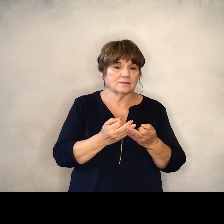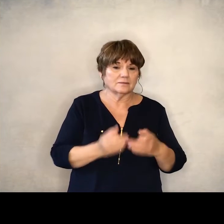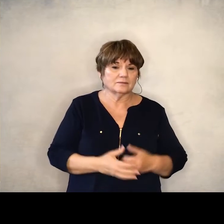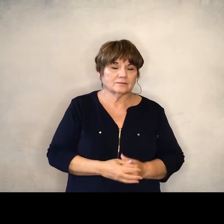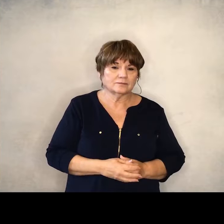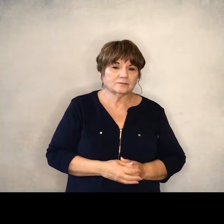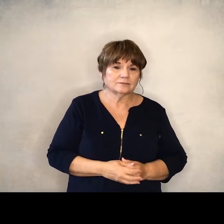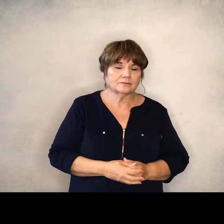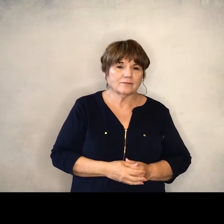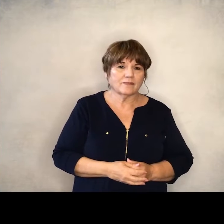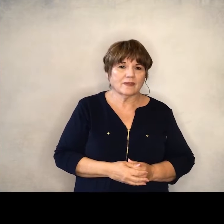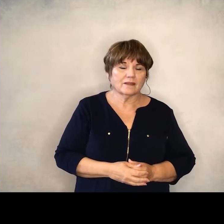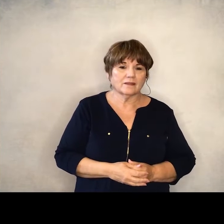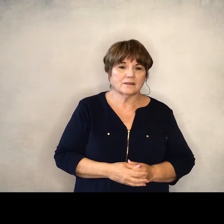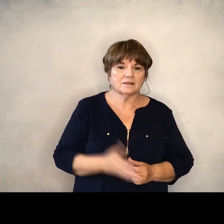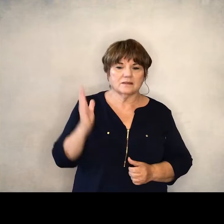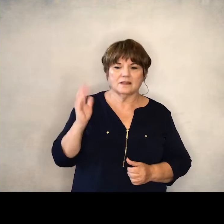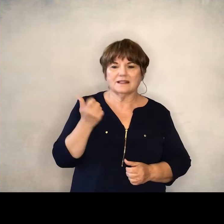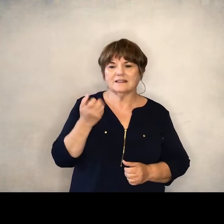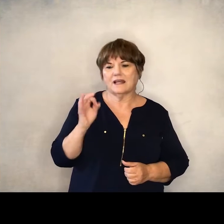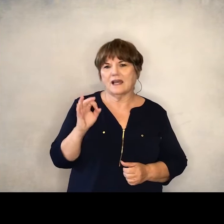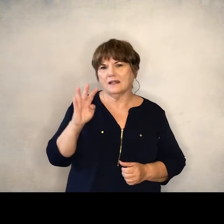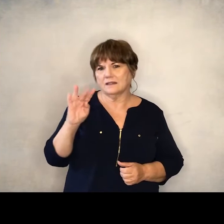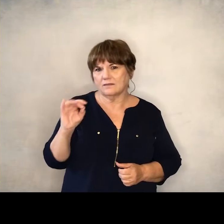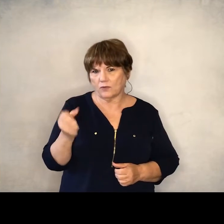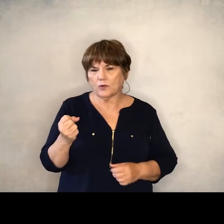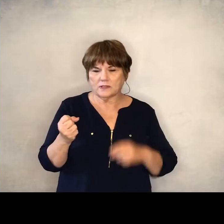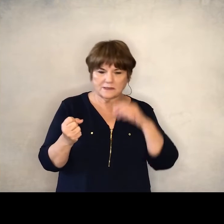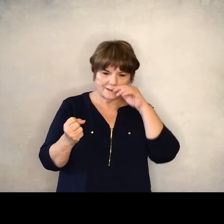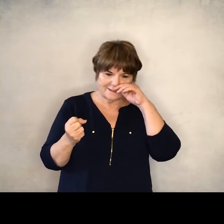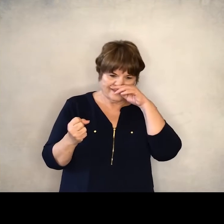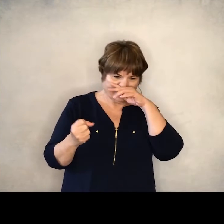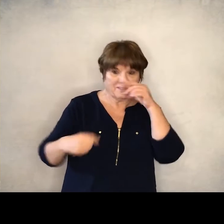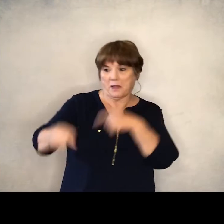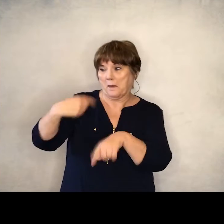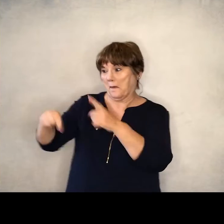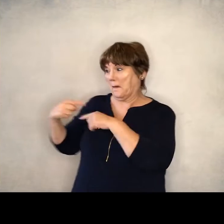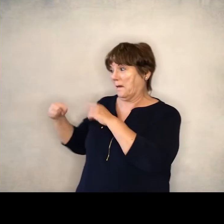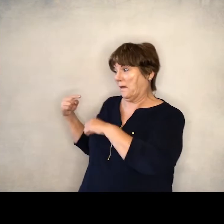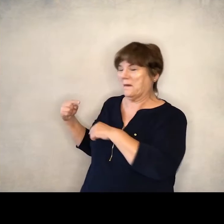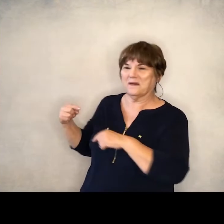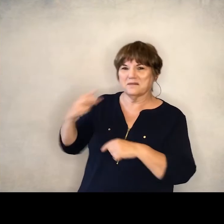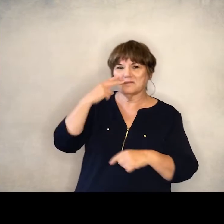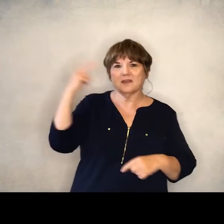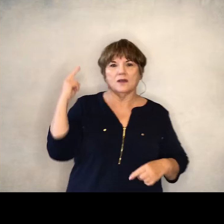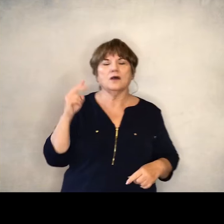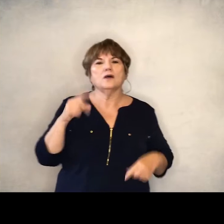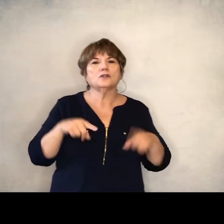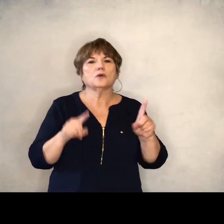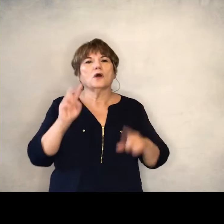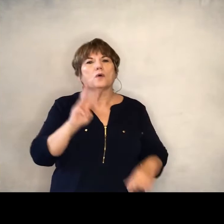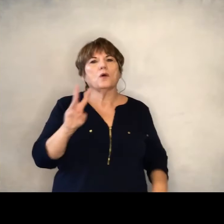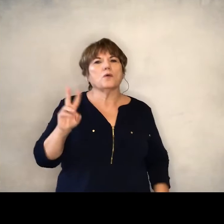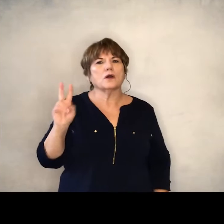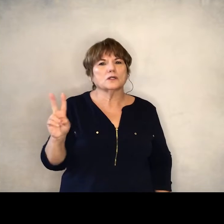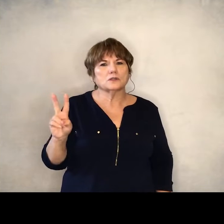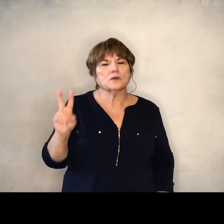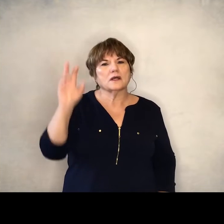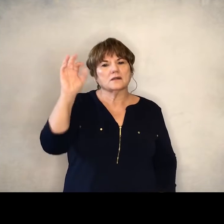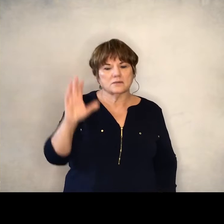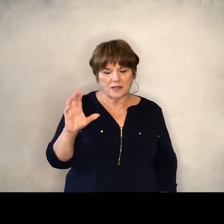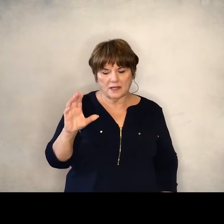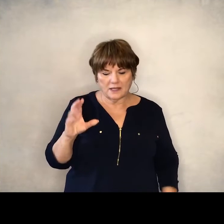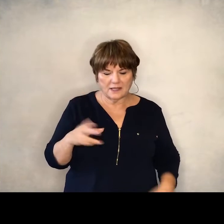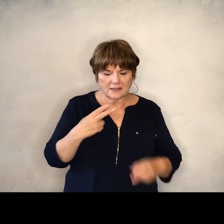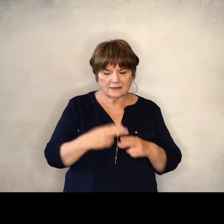Back in the 1940s, I'm using the Wayback Machine now, during World War II, a pastor named Leslie Weatherhead